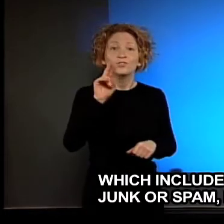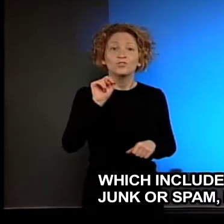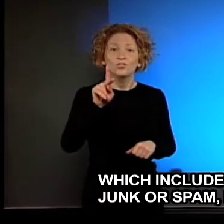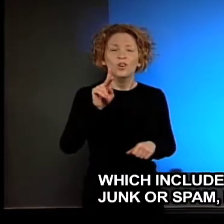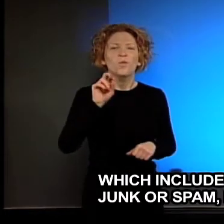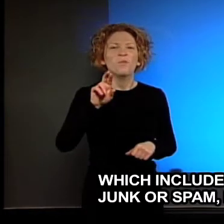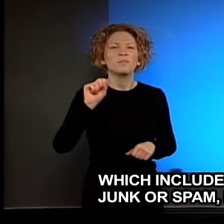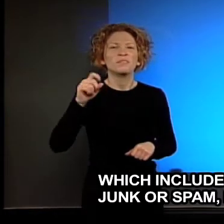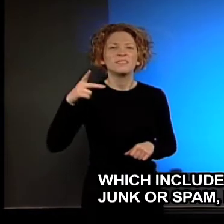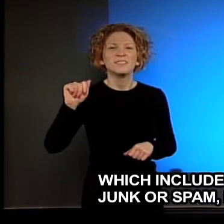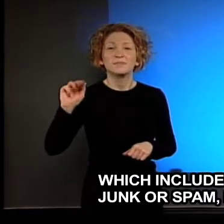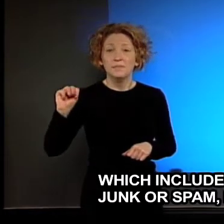junk or spam,